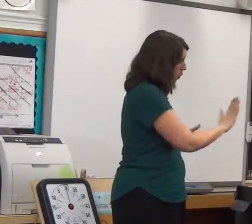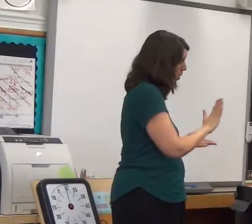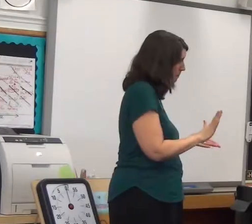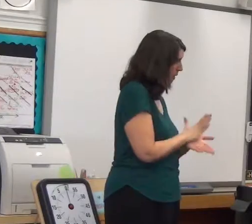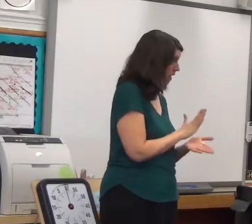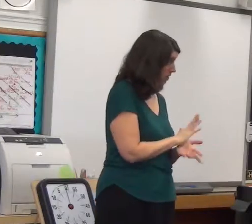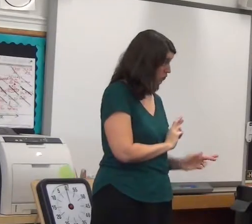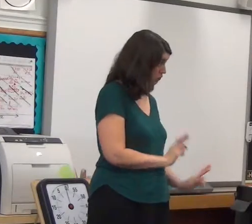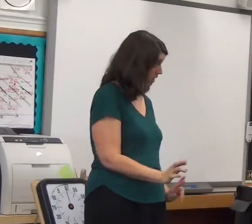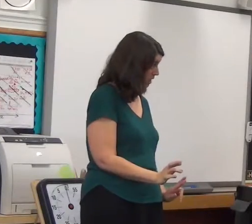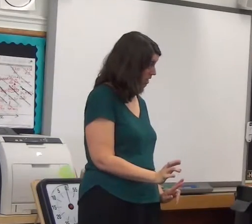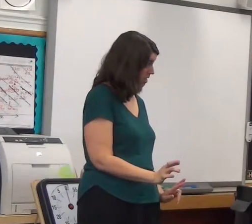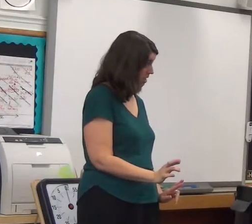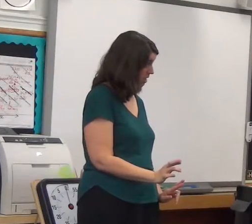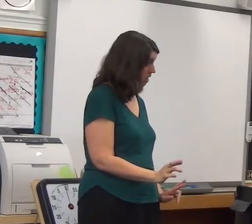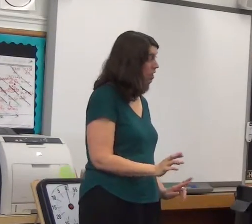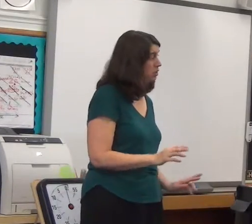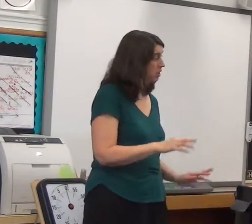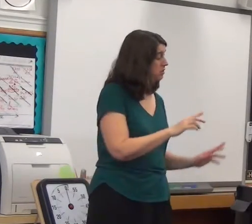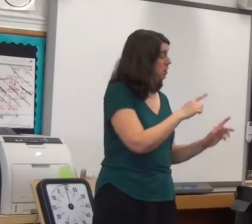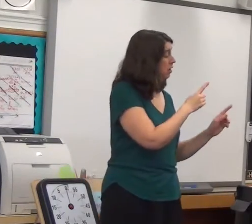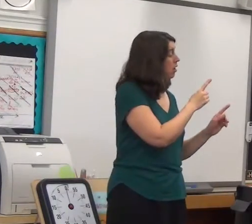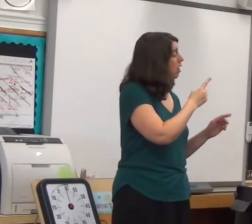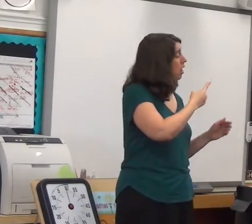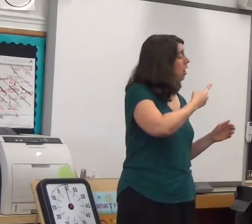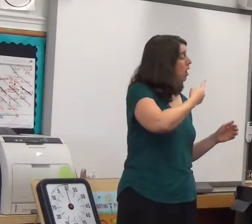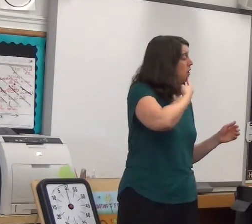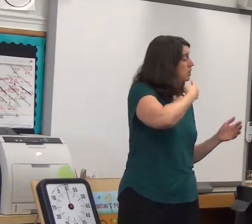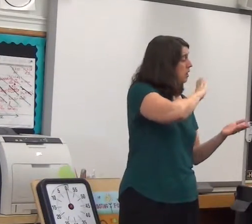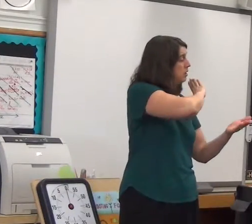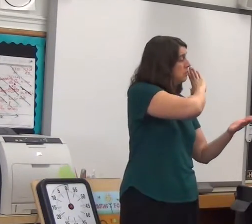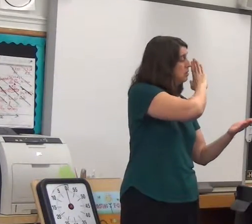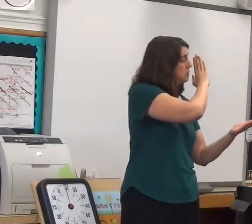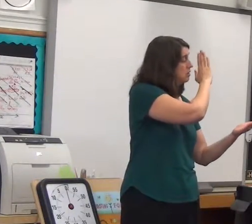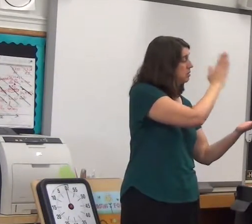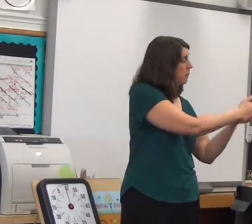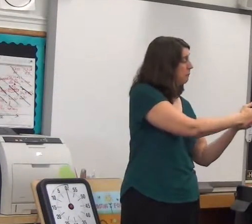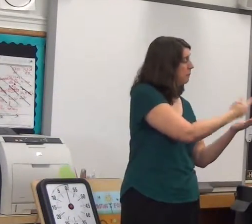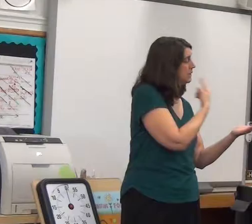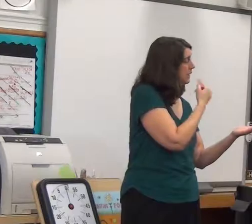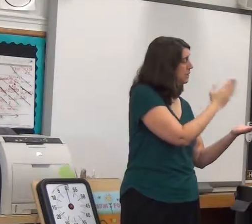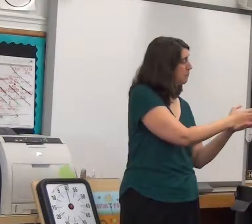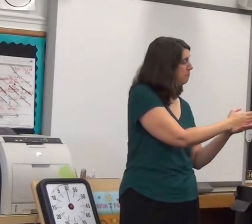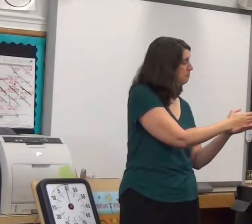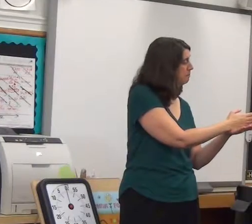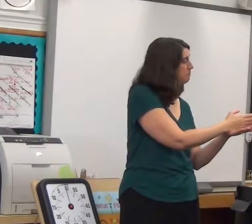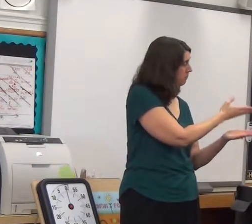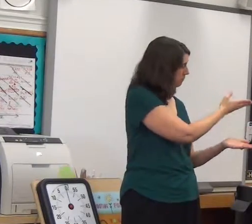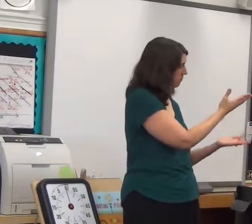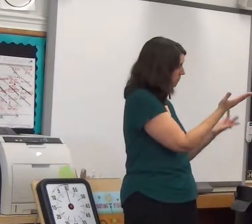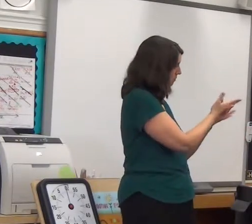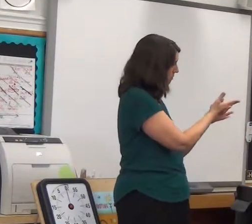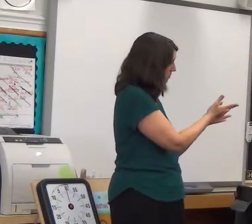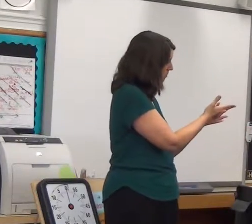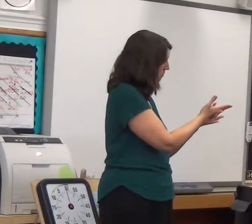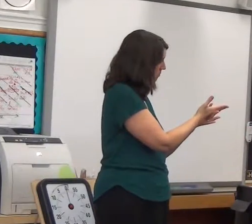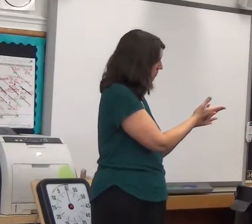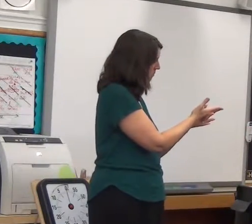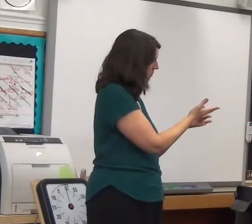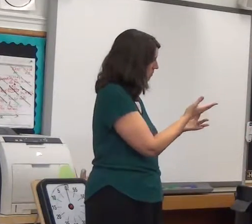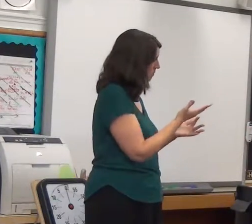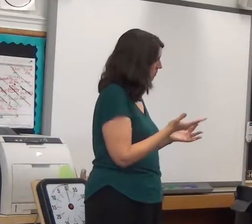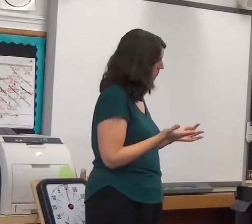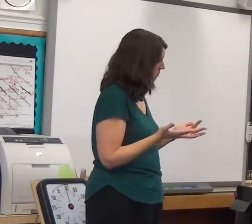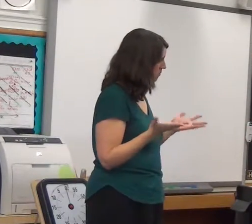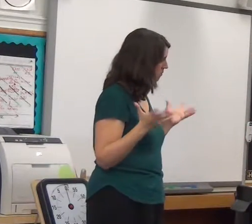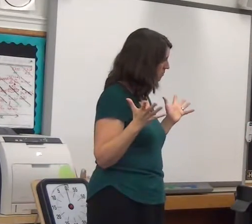page. All right. Christopher, just say stop. Stop. Right here. Bookmark